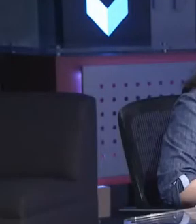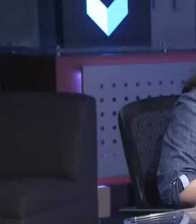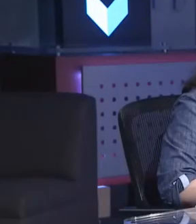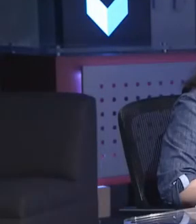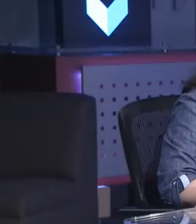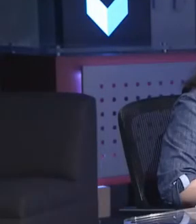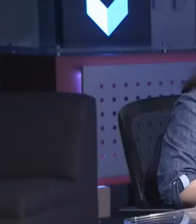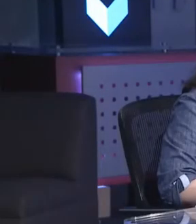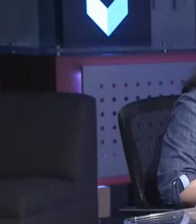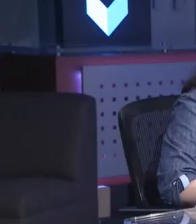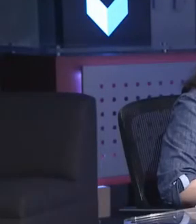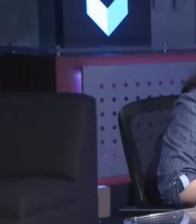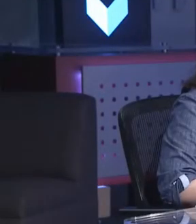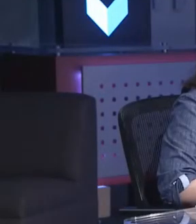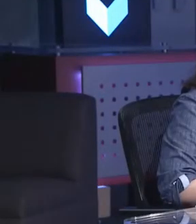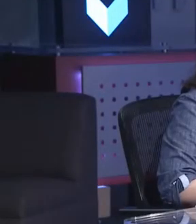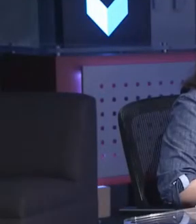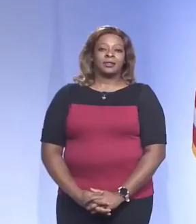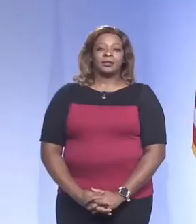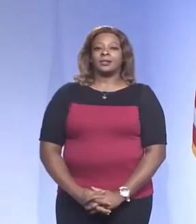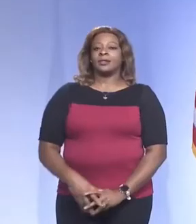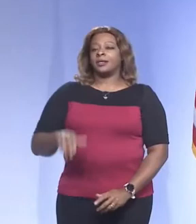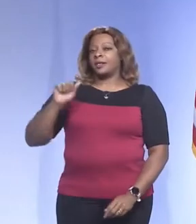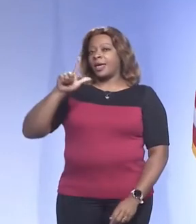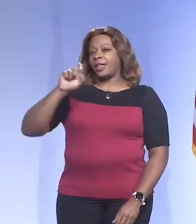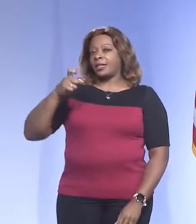with WREG.